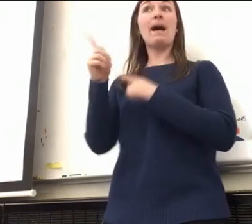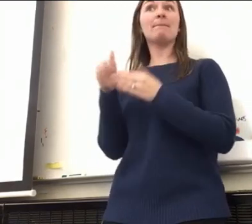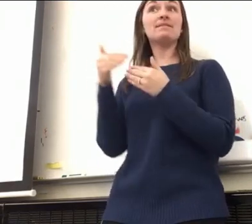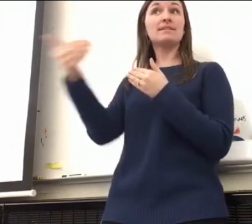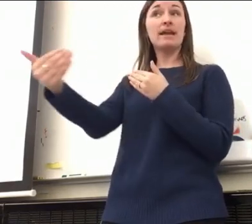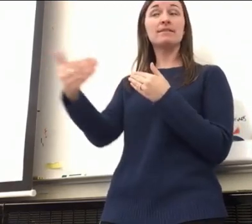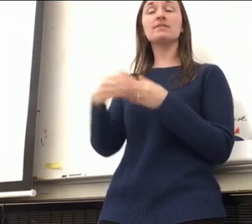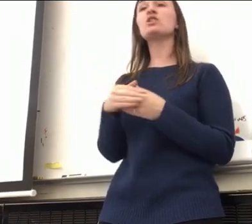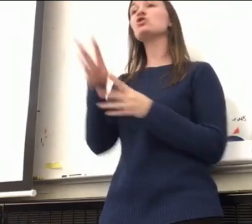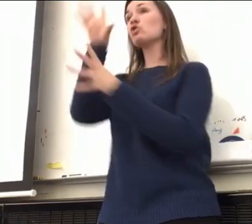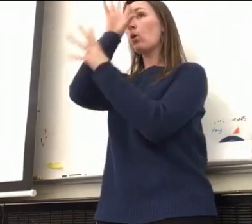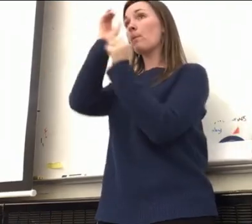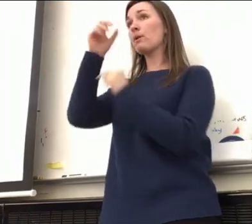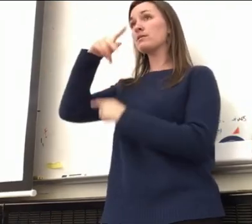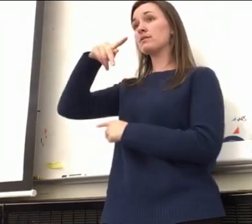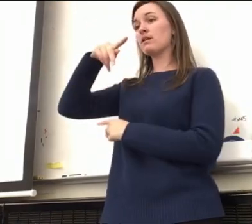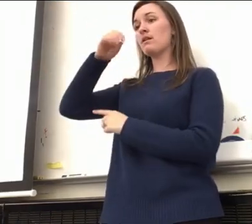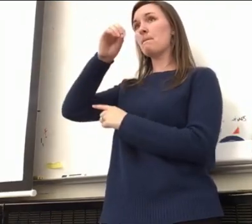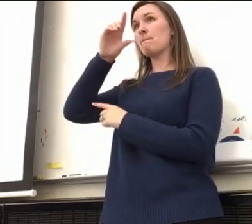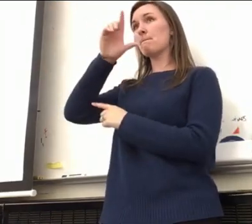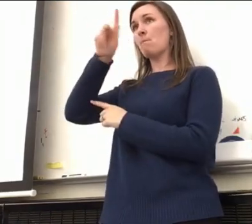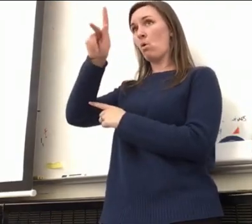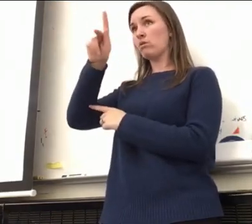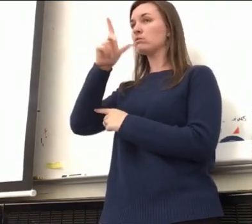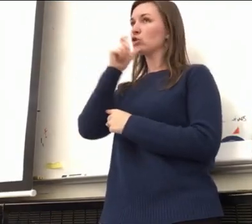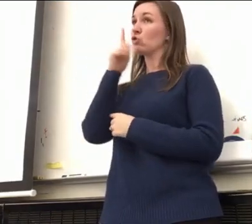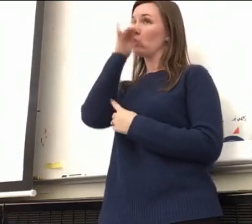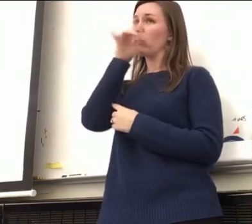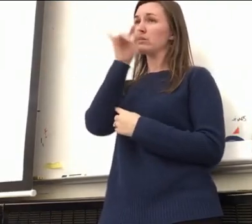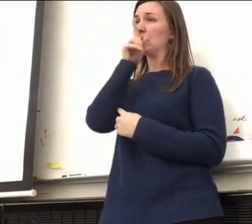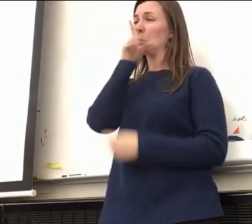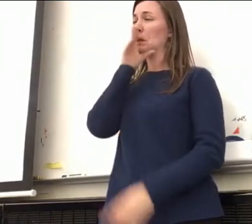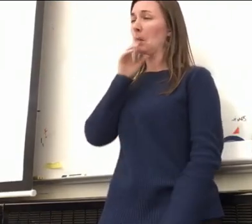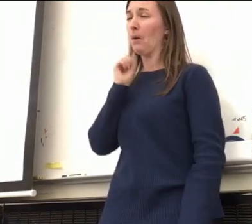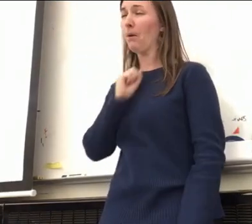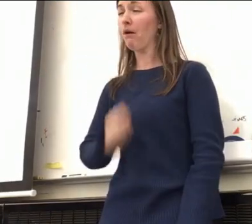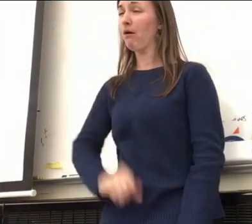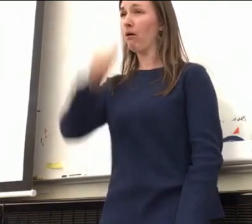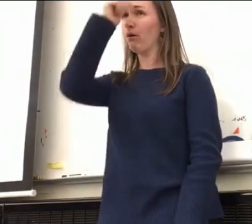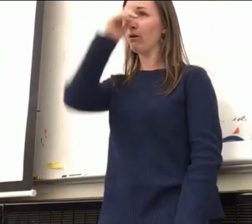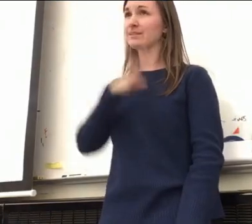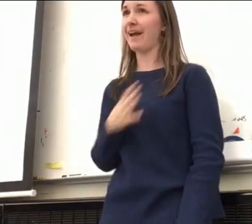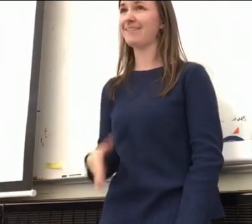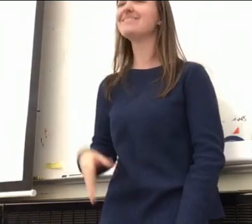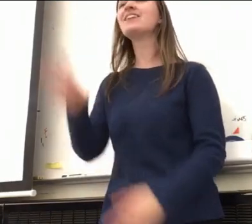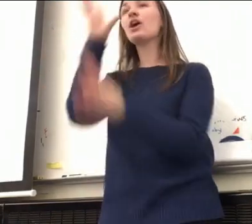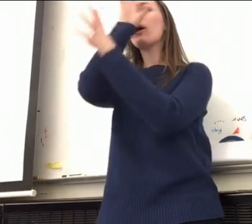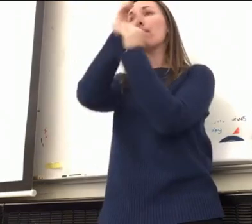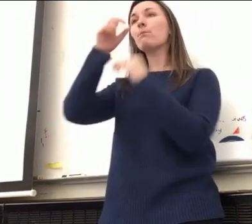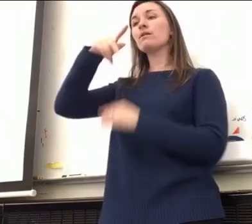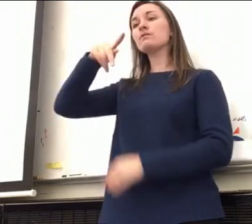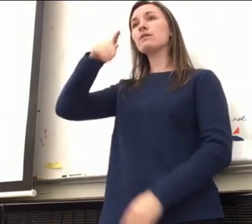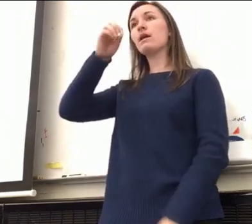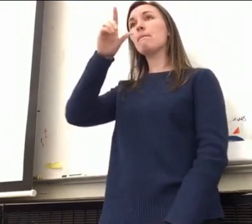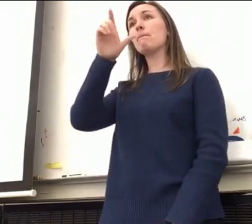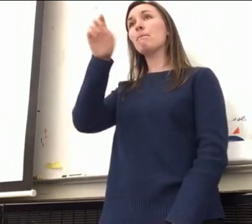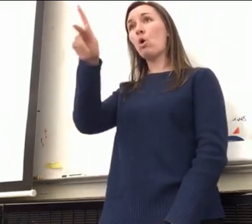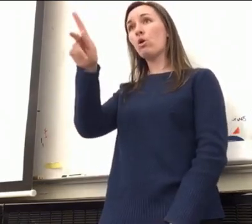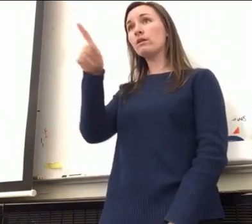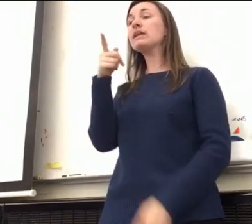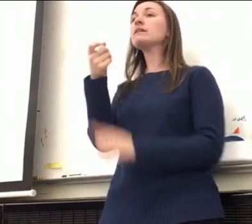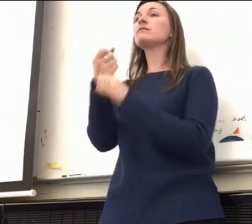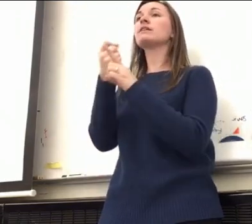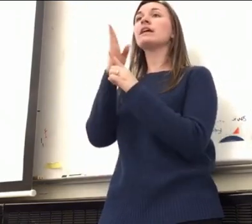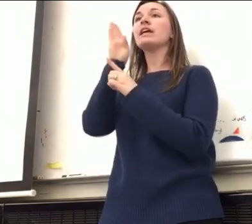see, President Polk, who also looks like a super, super old guy, okay? President Polk is going